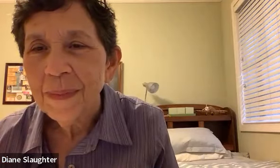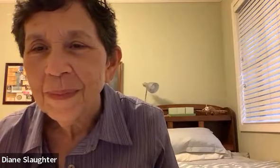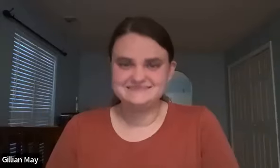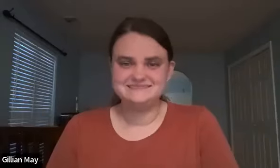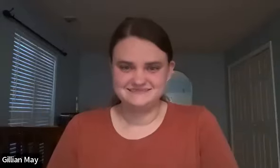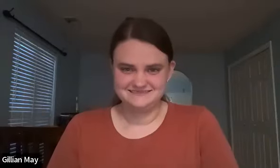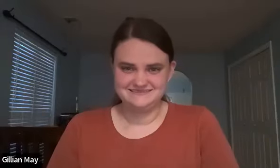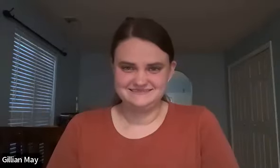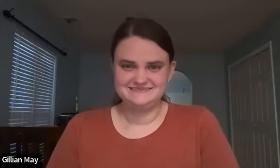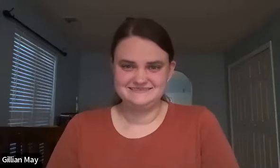Mm-hmm.